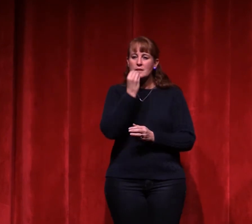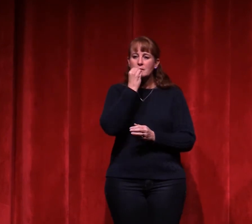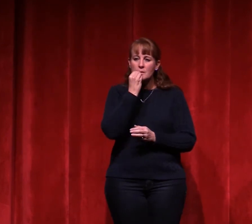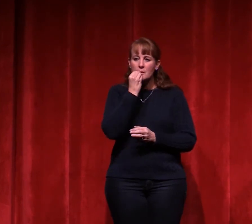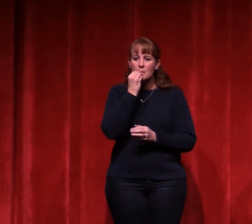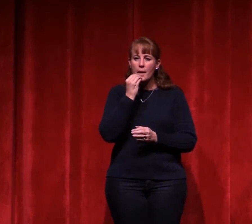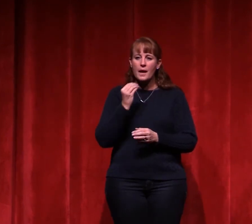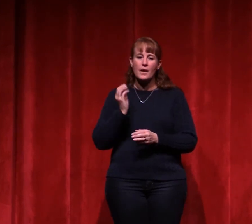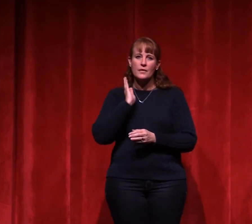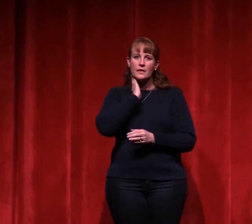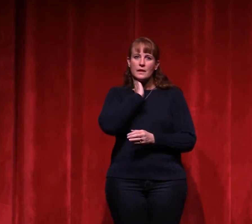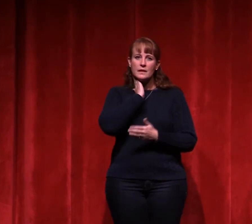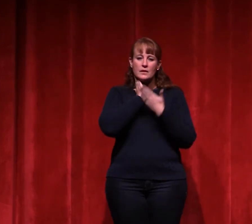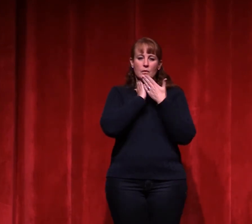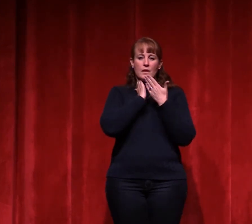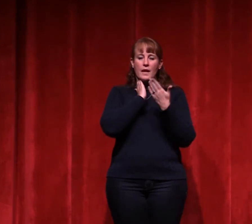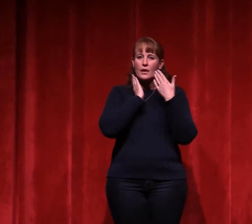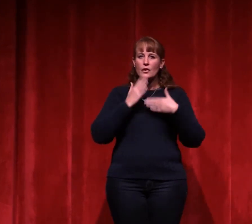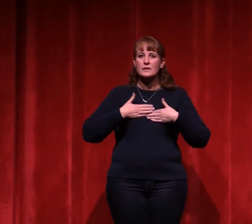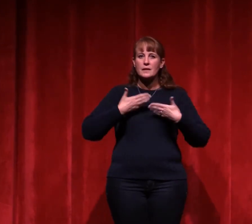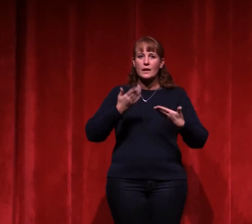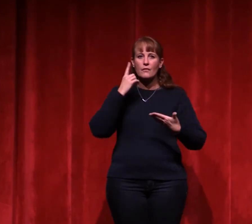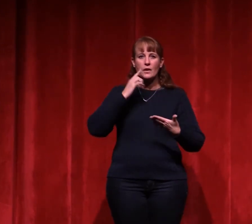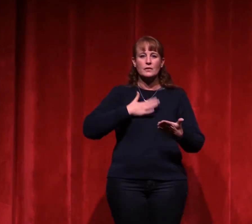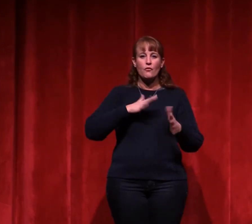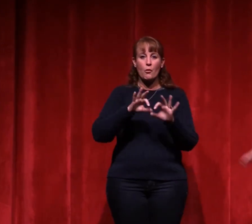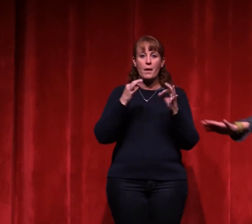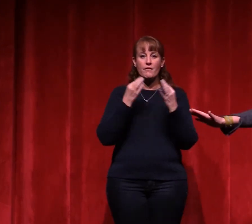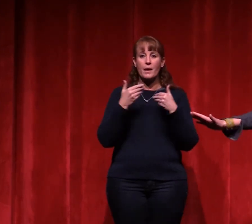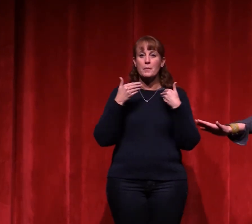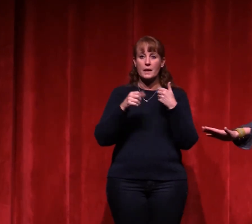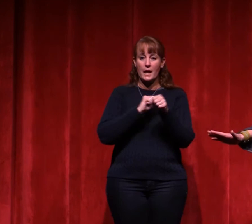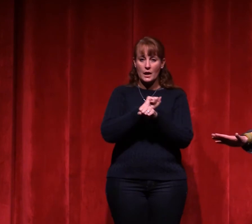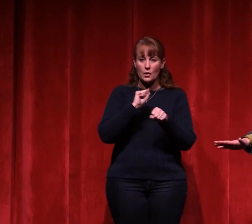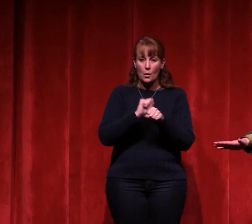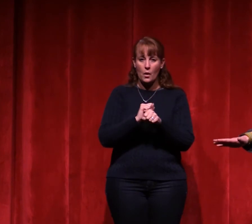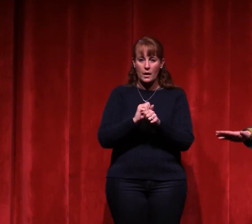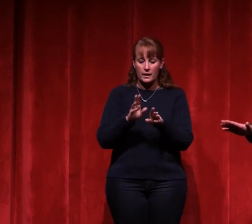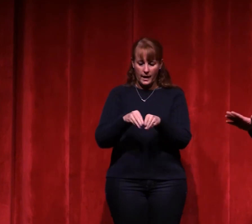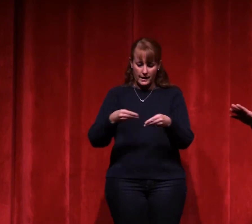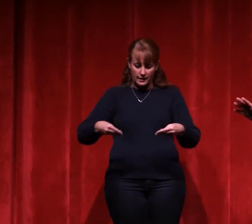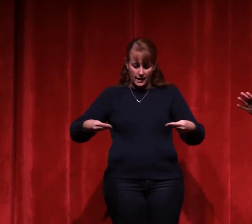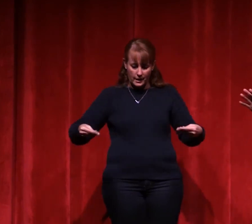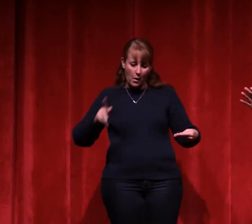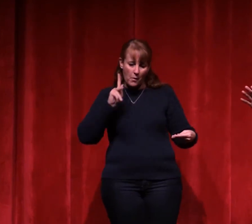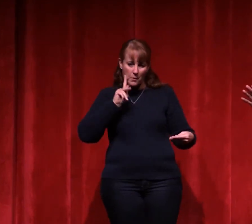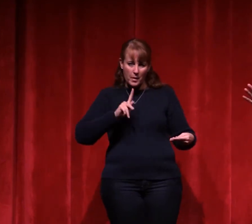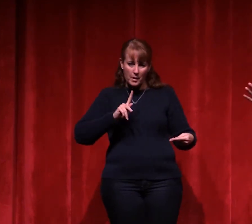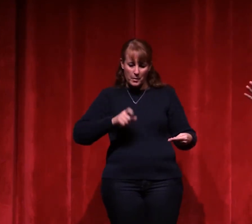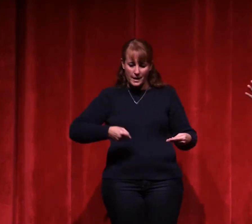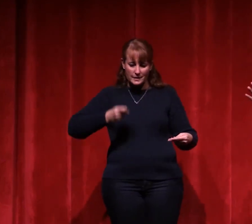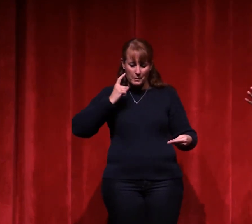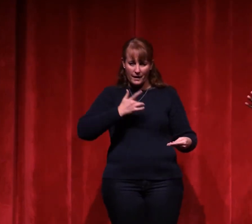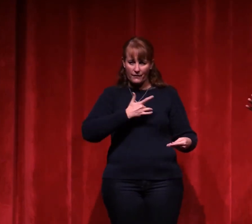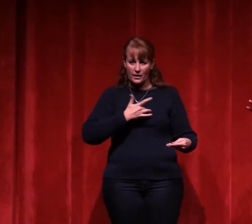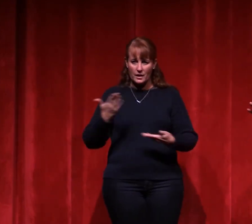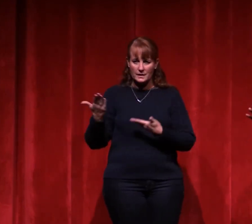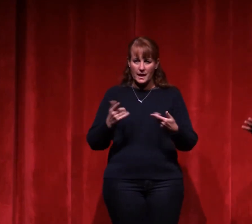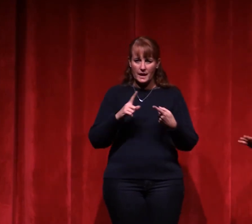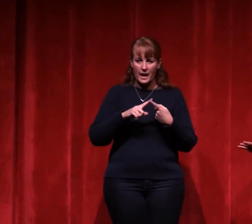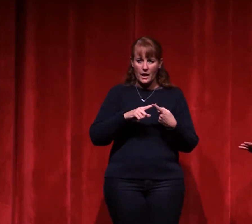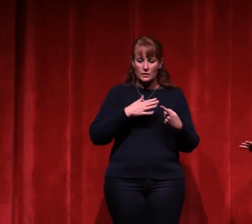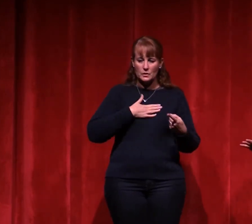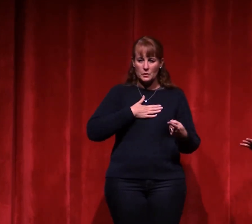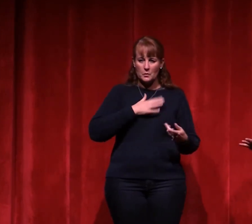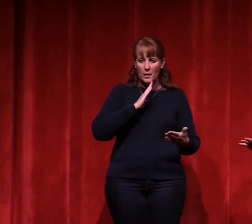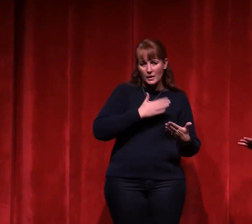to thank her for her sacrifice for my family and got to work, laying out my plastic bag for the heart to take home to EB,